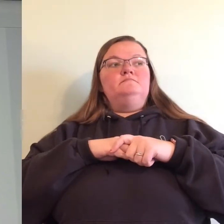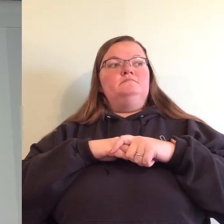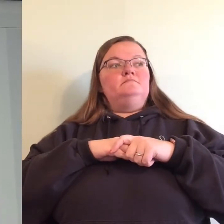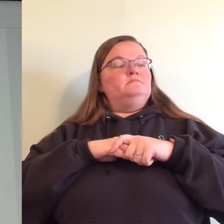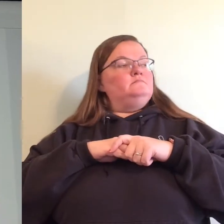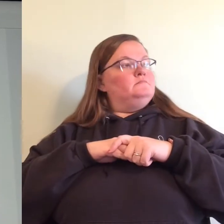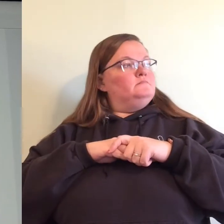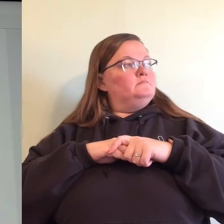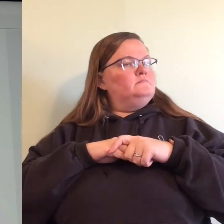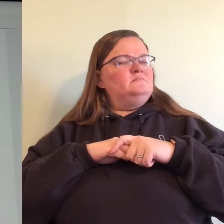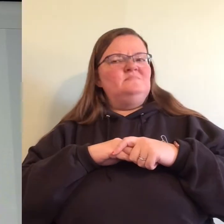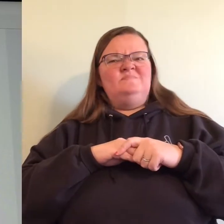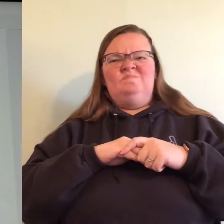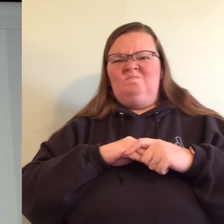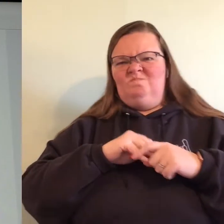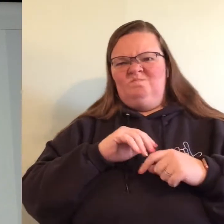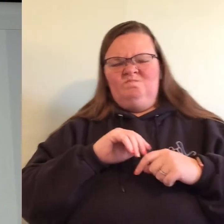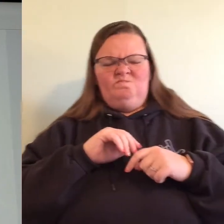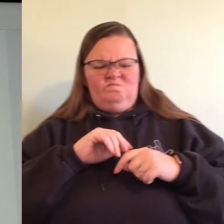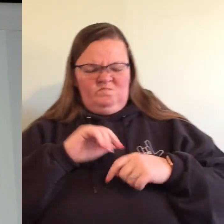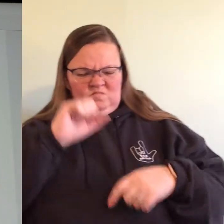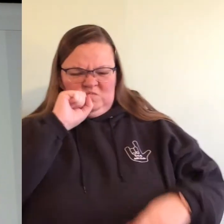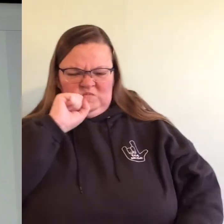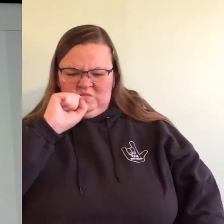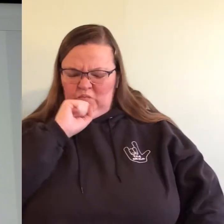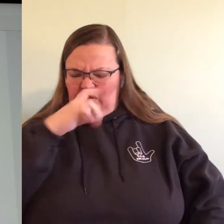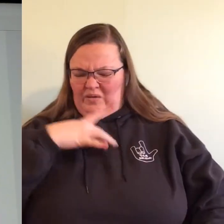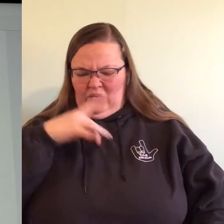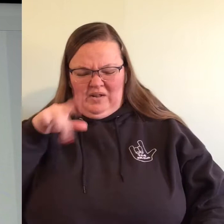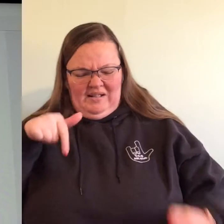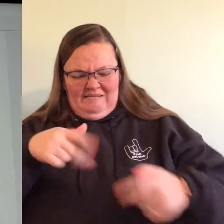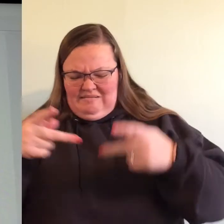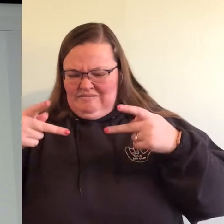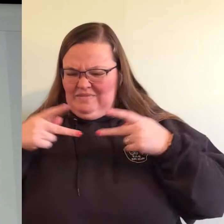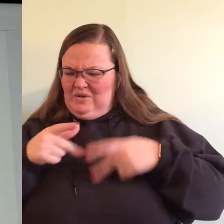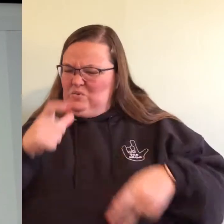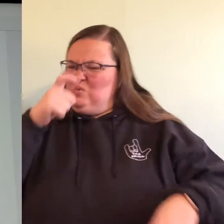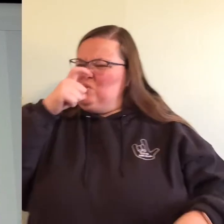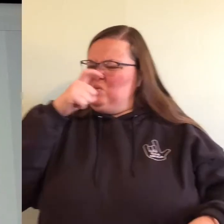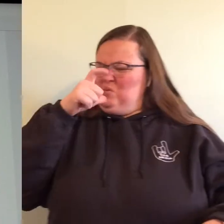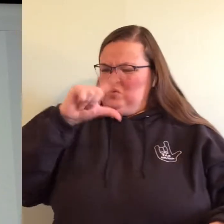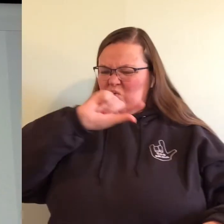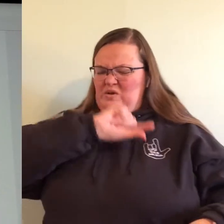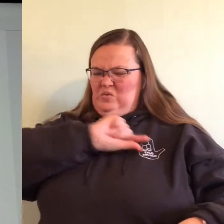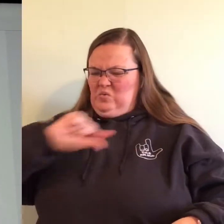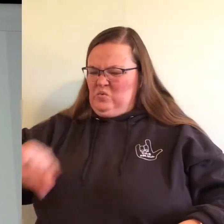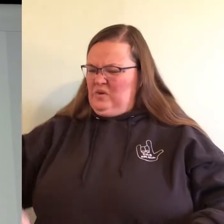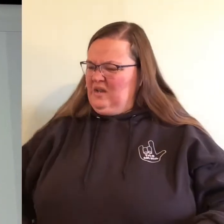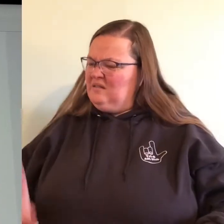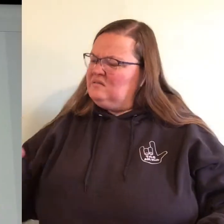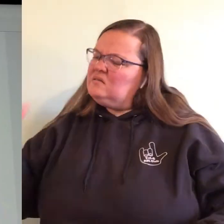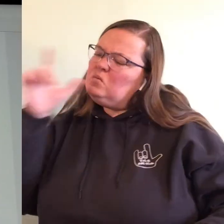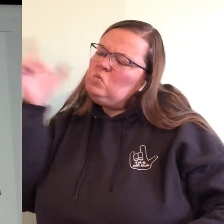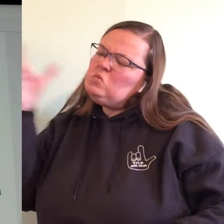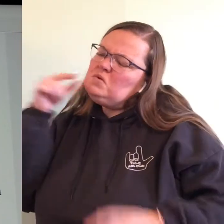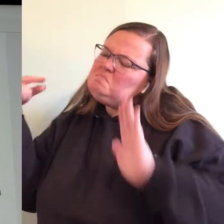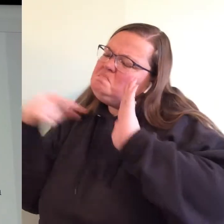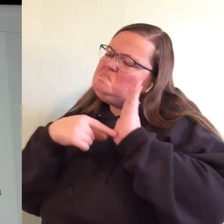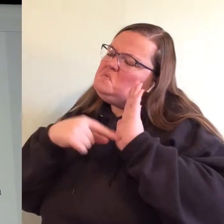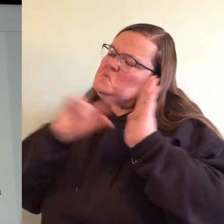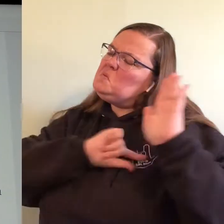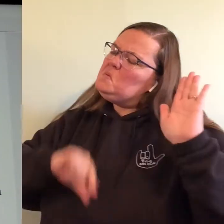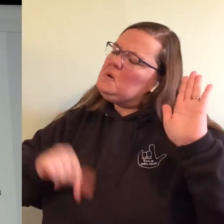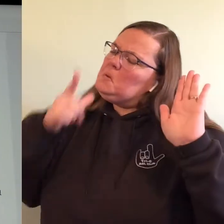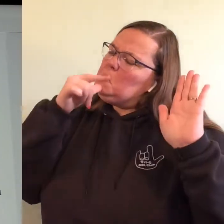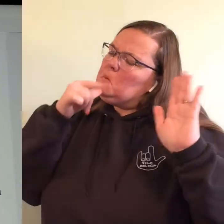other. "I don't know that I'm going to like this place after all," said Susan. "Who is this Queen, Lou?" said Peter. "Do you